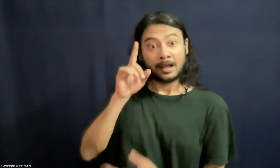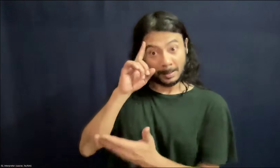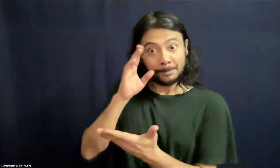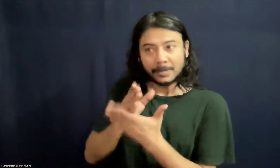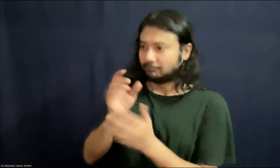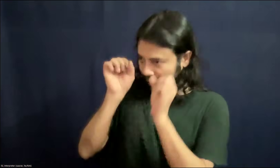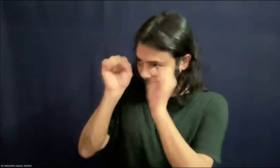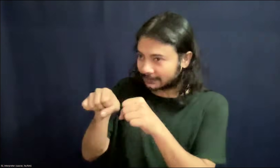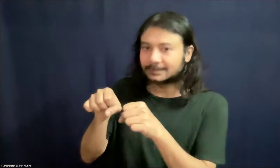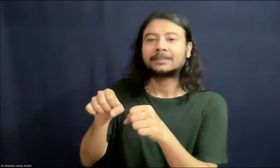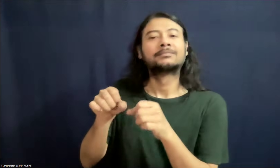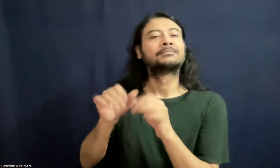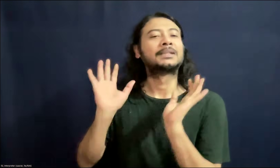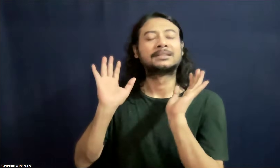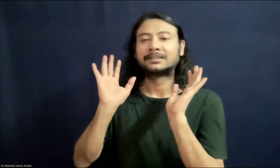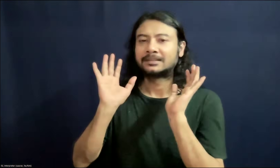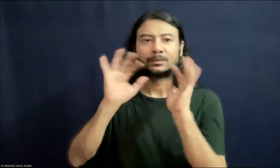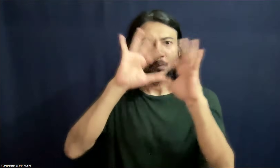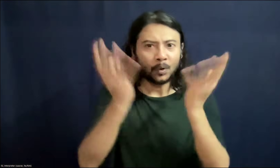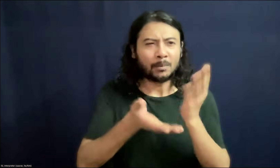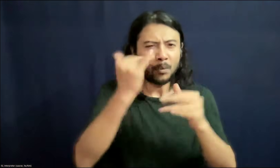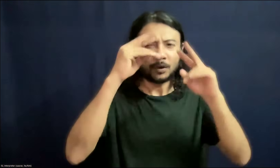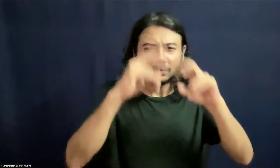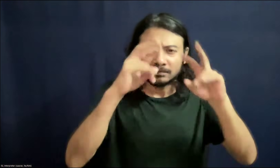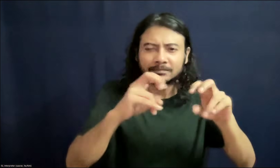Krishna is the root of everything.